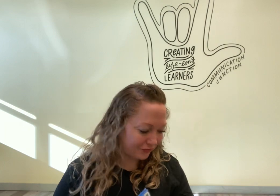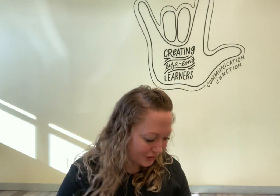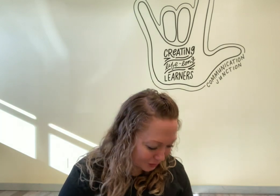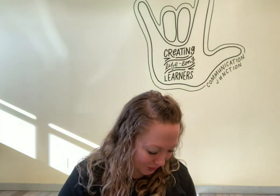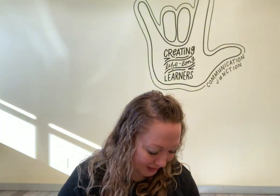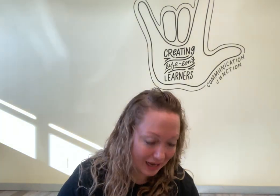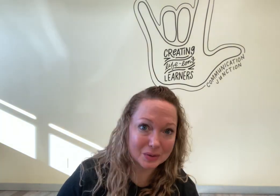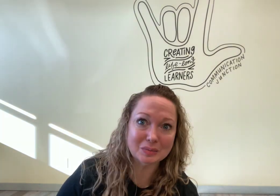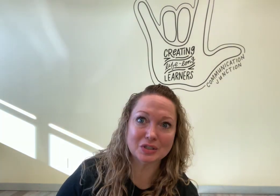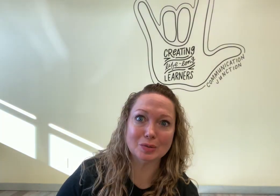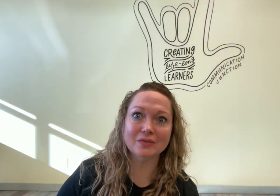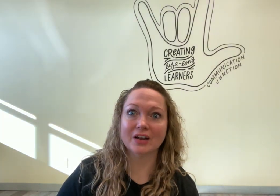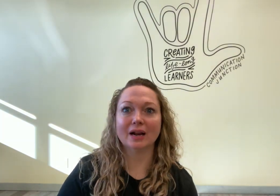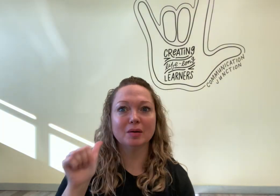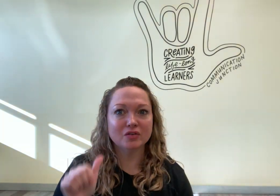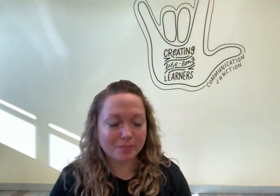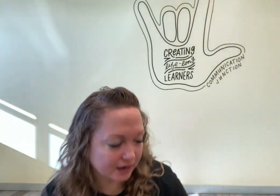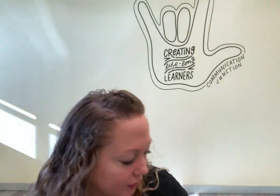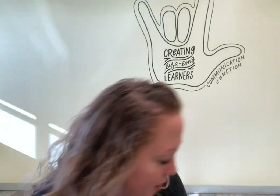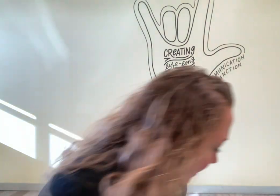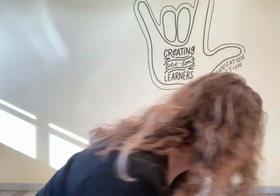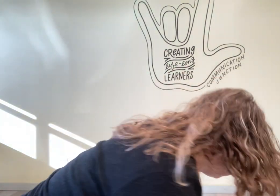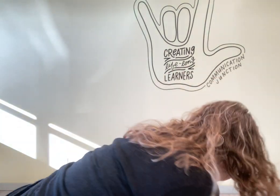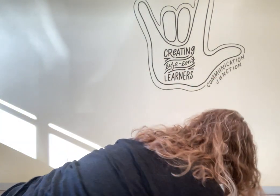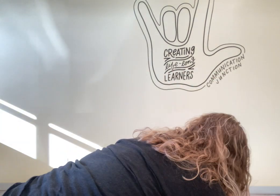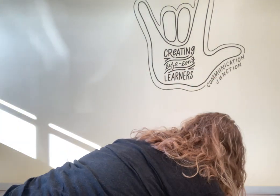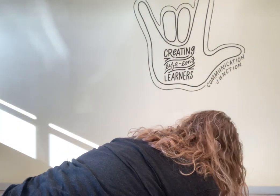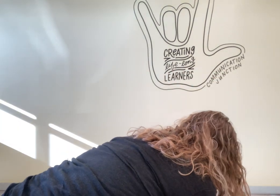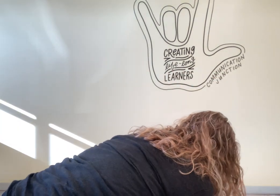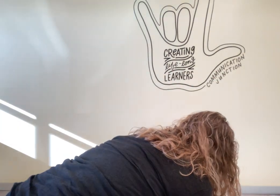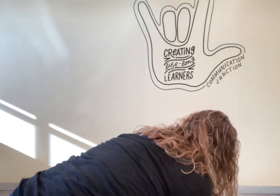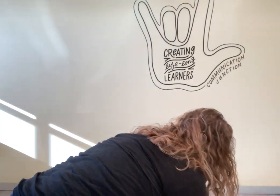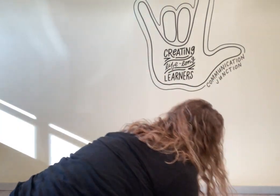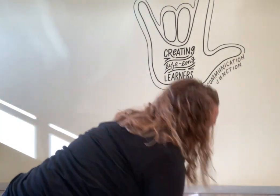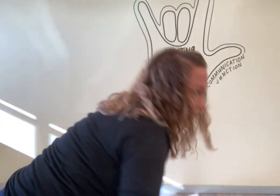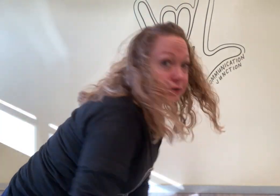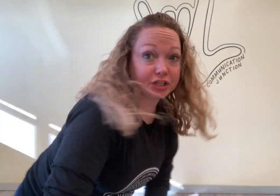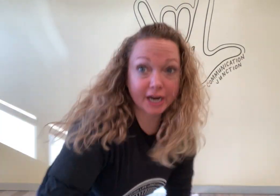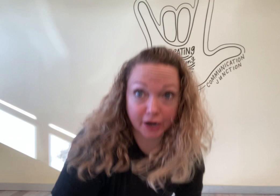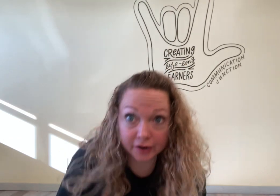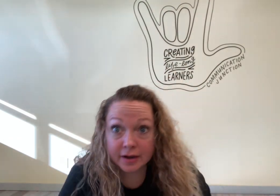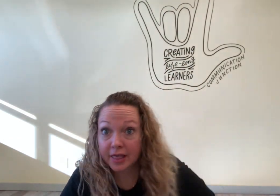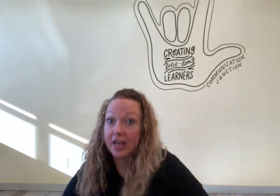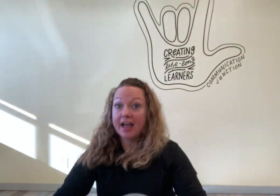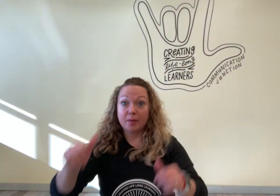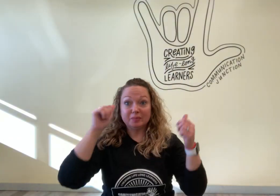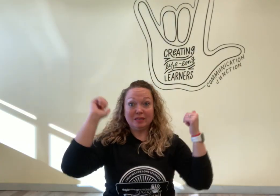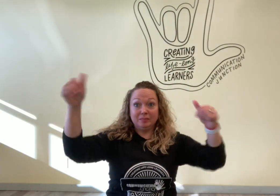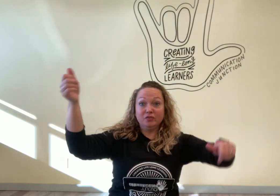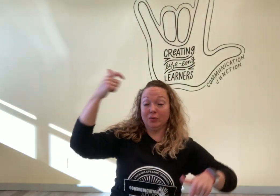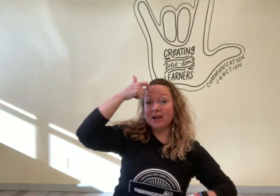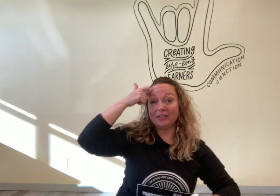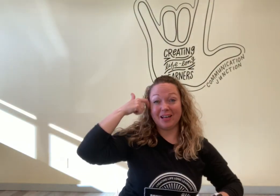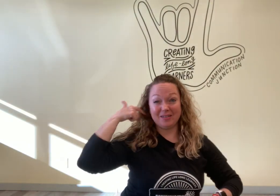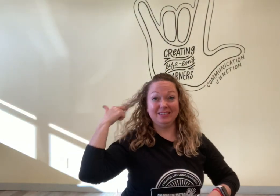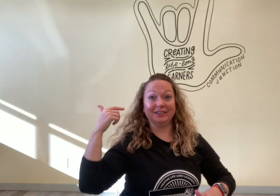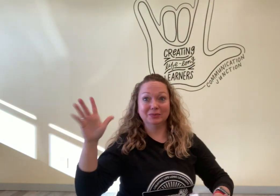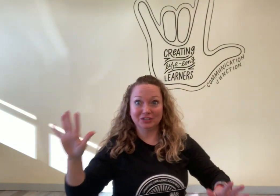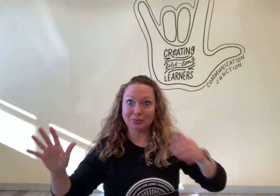first book, and that one was super fun. I'm gonna move back a little bit now. I got a new chair that helps me to move around a lot easier, which is really